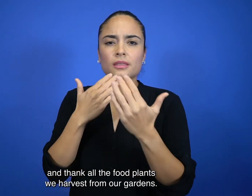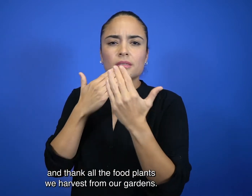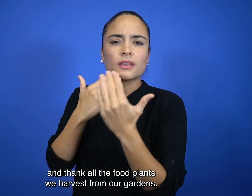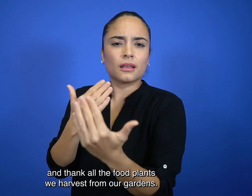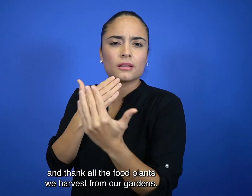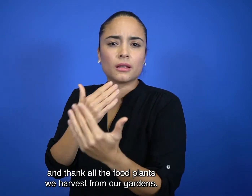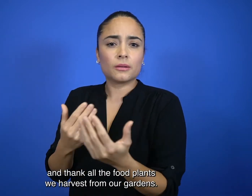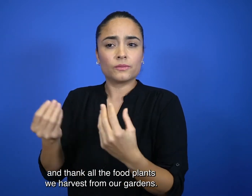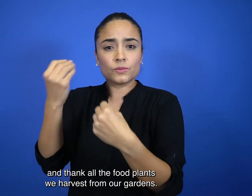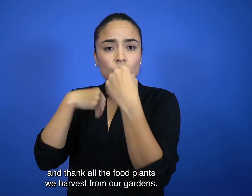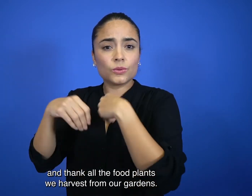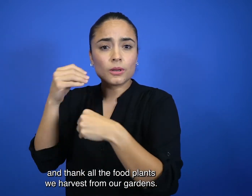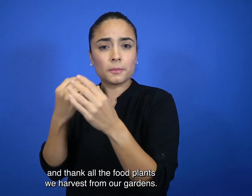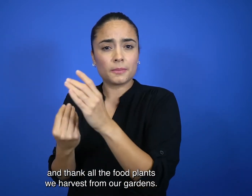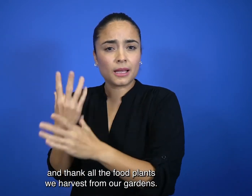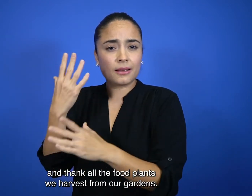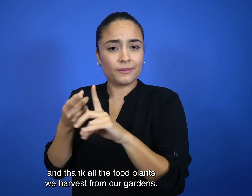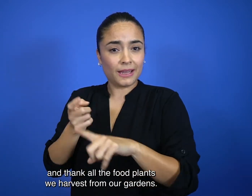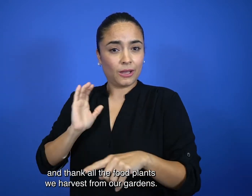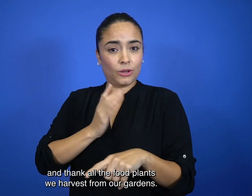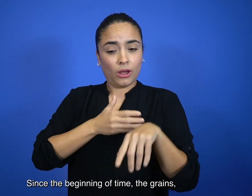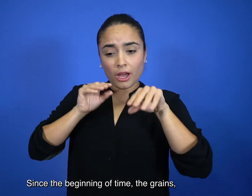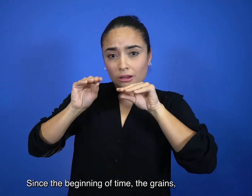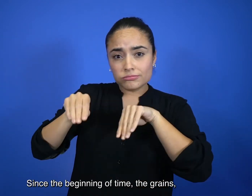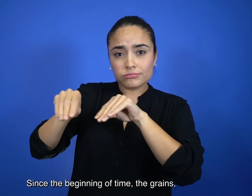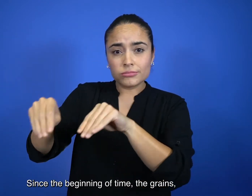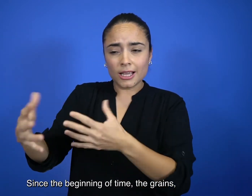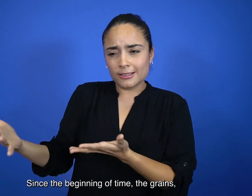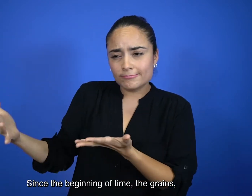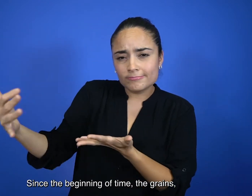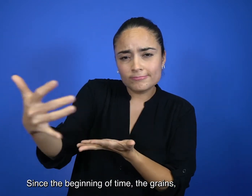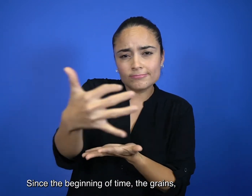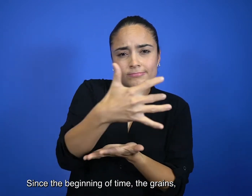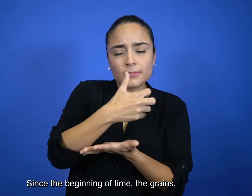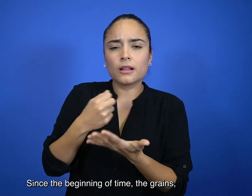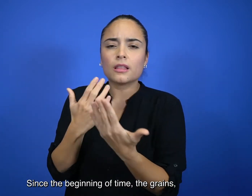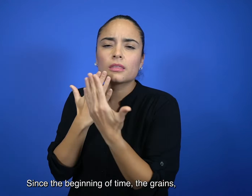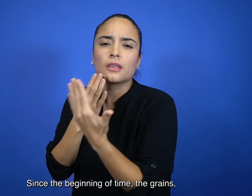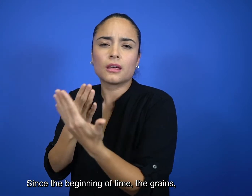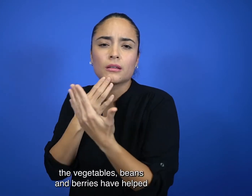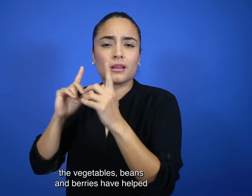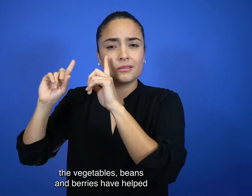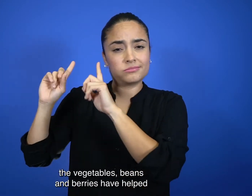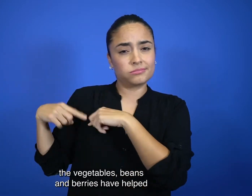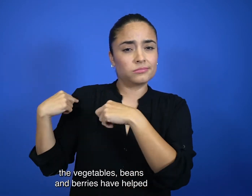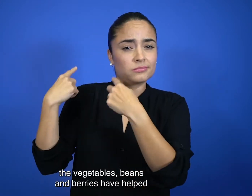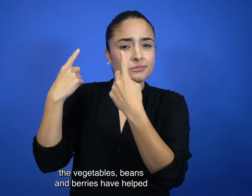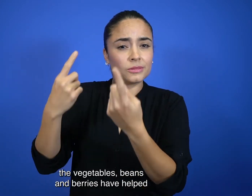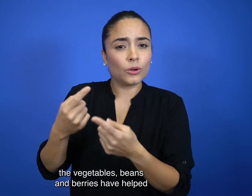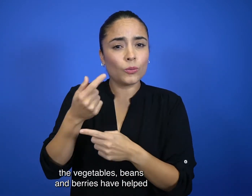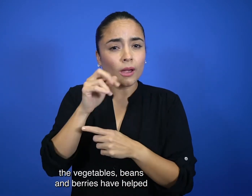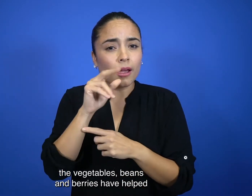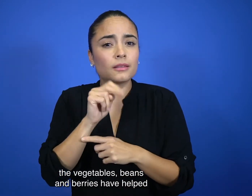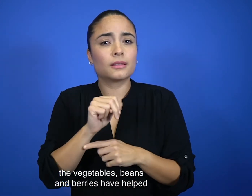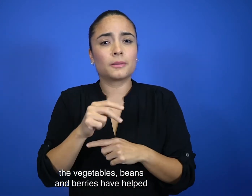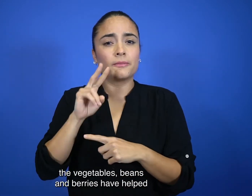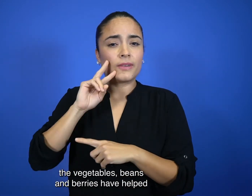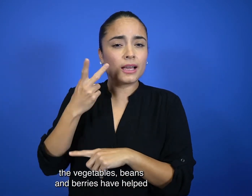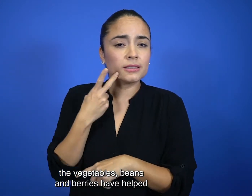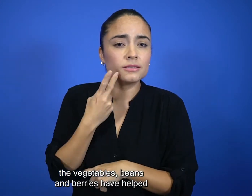food plants we harvest from our gardens. Since the beginning of time, the grains, the vegetables, beans, and berries have helped the